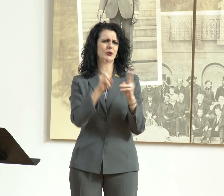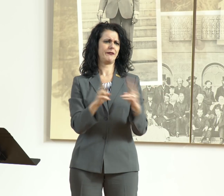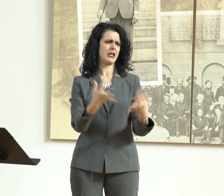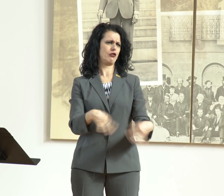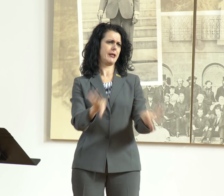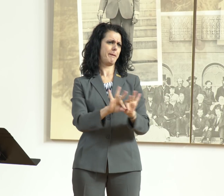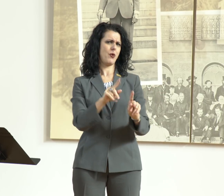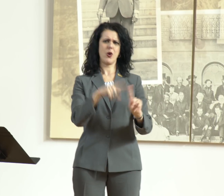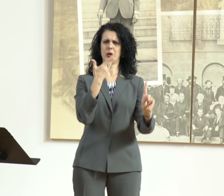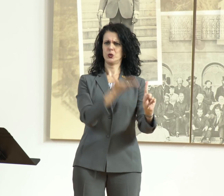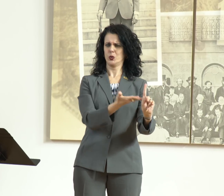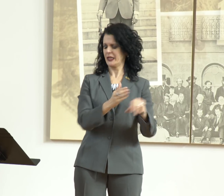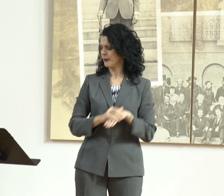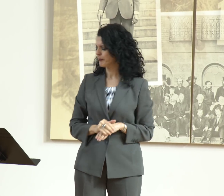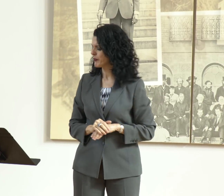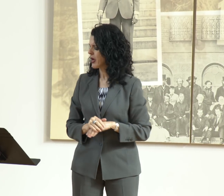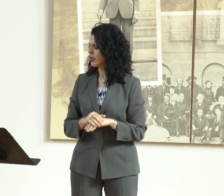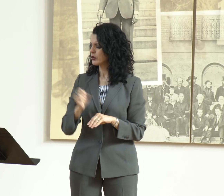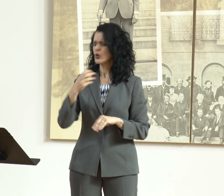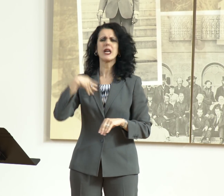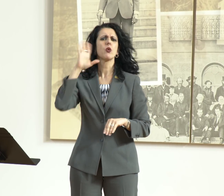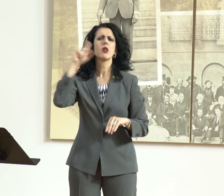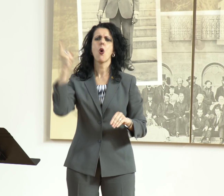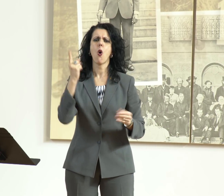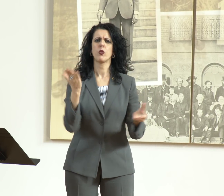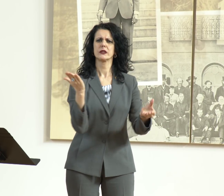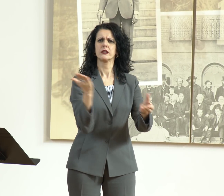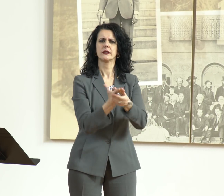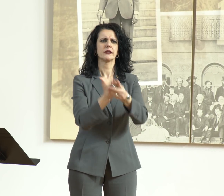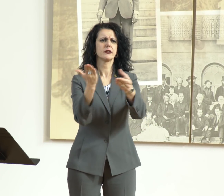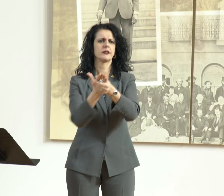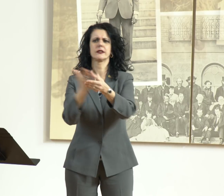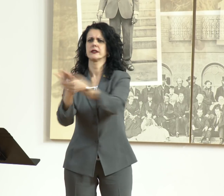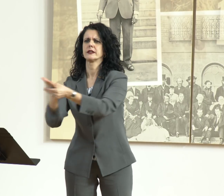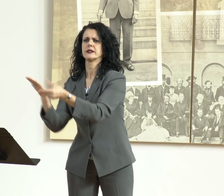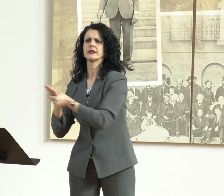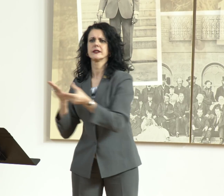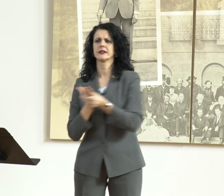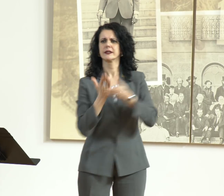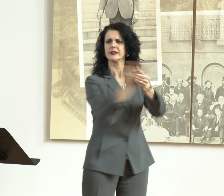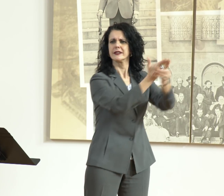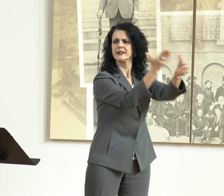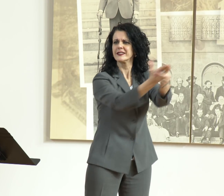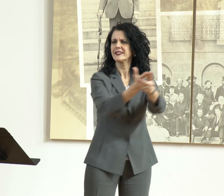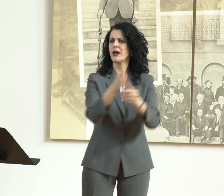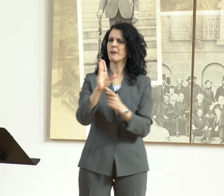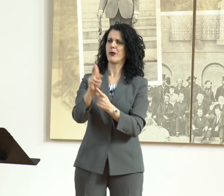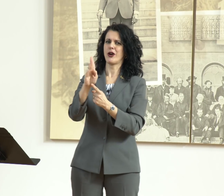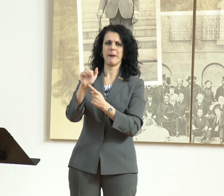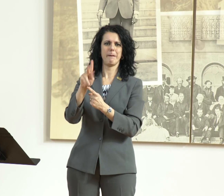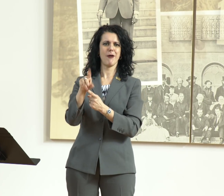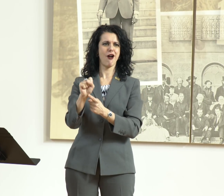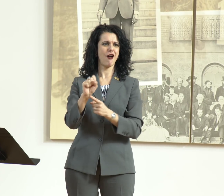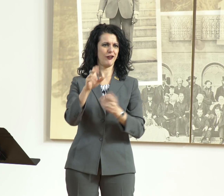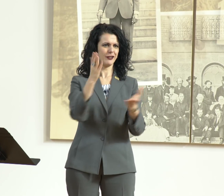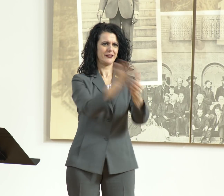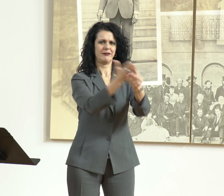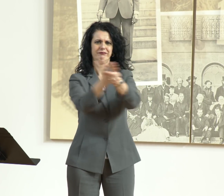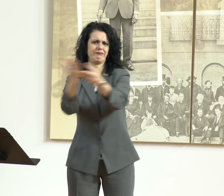inspiring book. Information was so important to Bernard Bragg that you could find bookmarks in every book in his